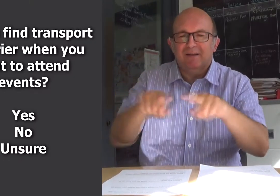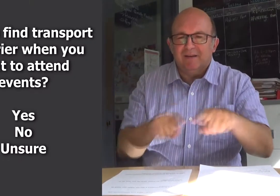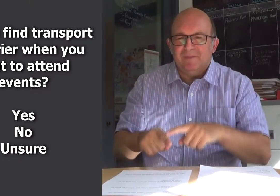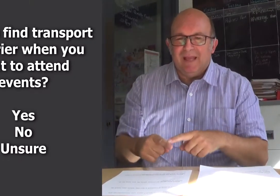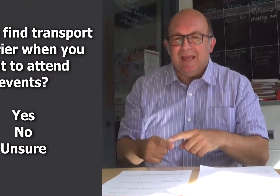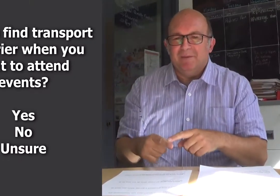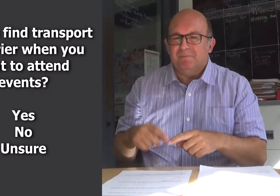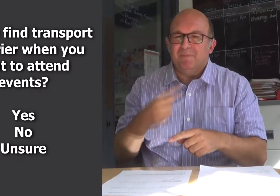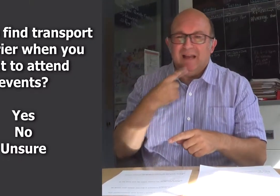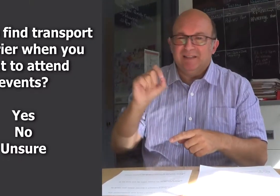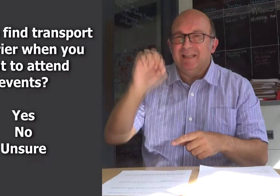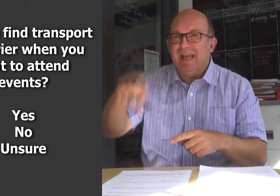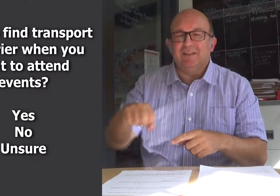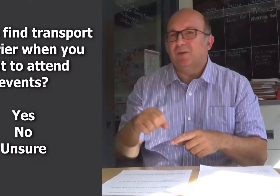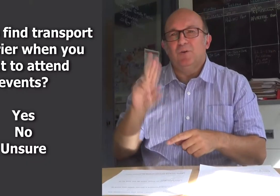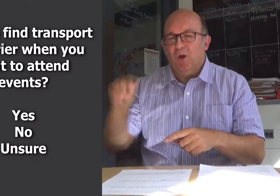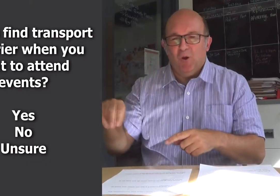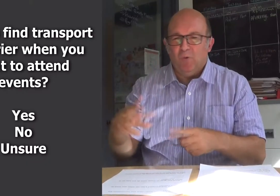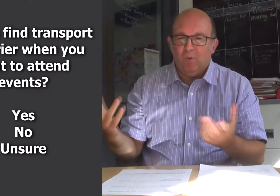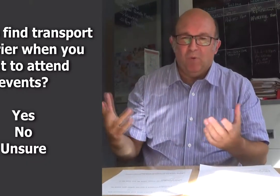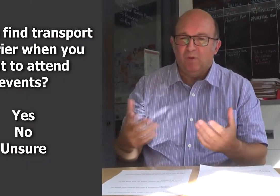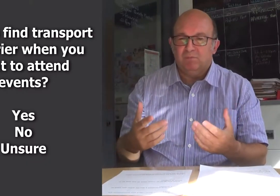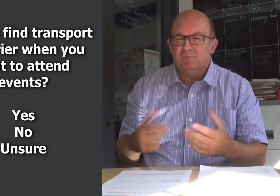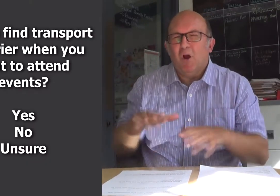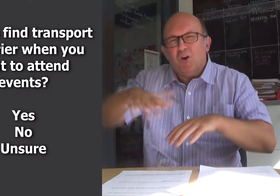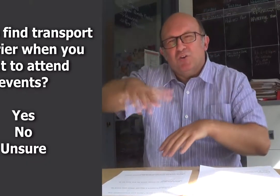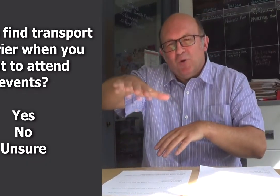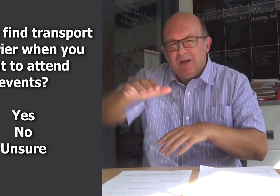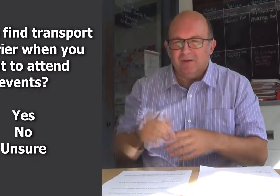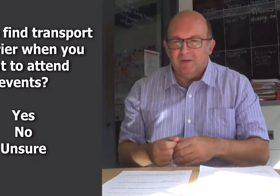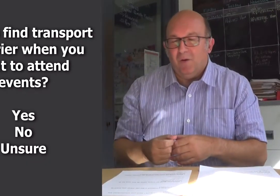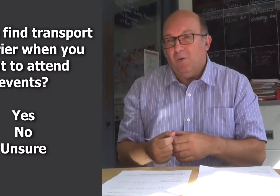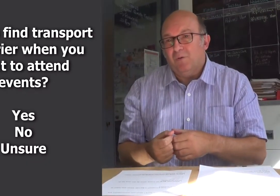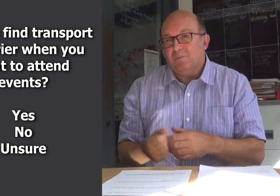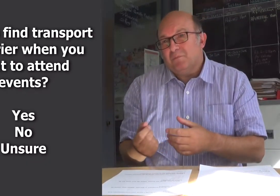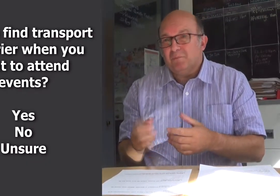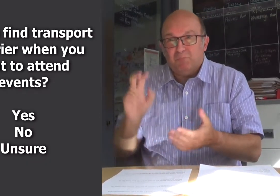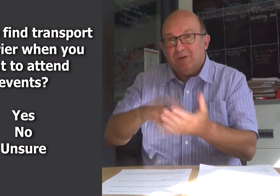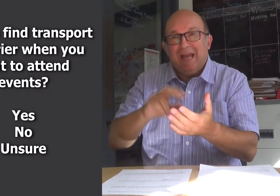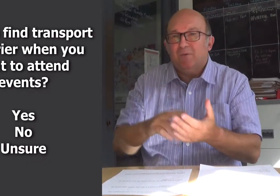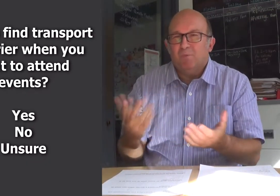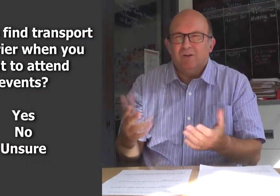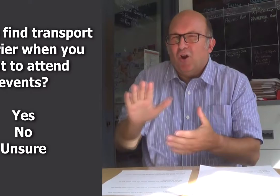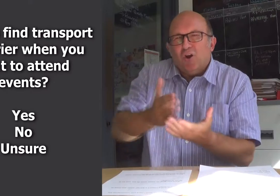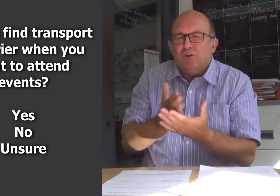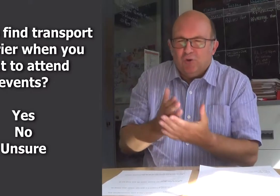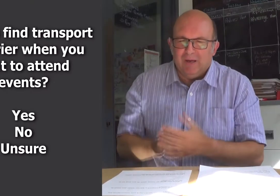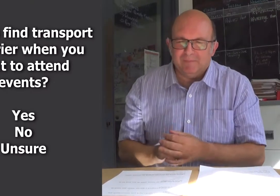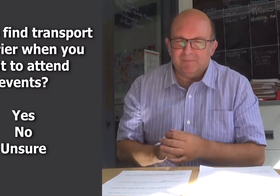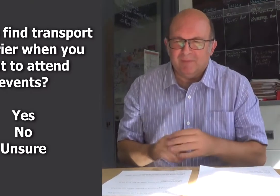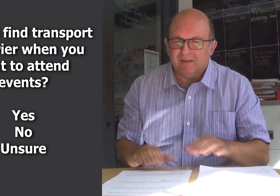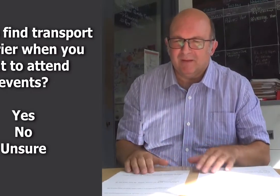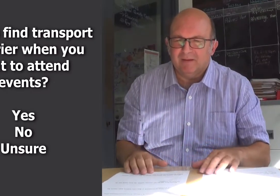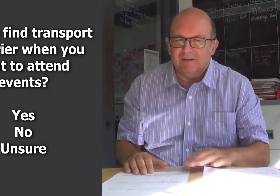traveling? Answer yes, no, or unsure, or put down what you're